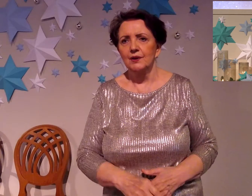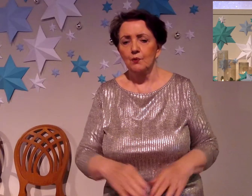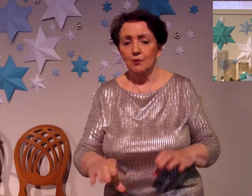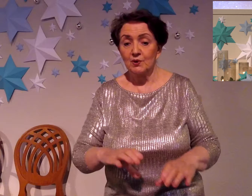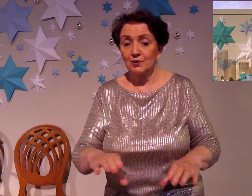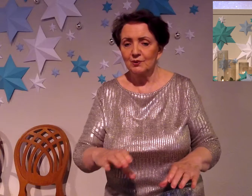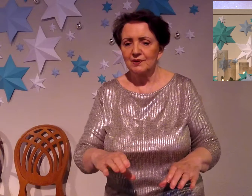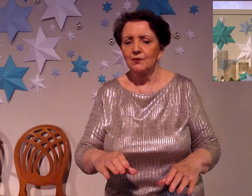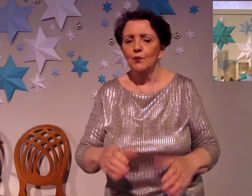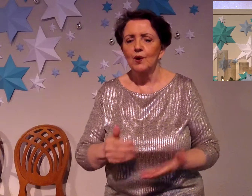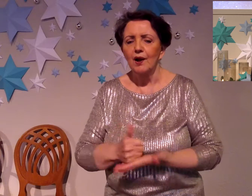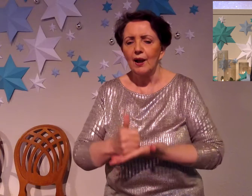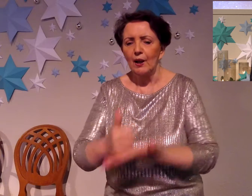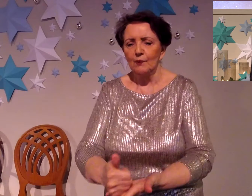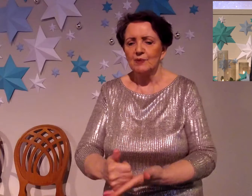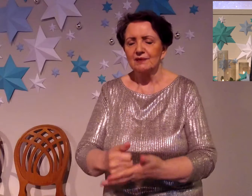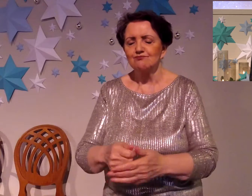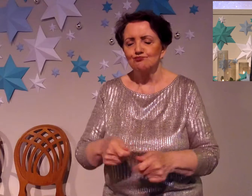it.